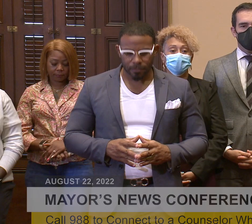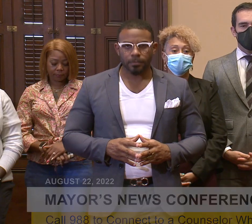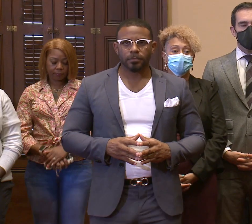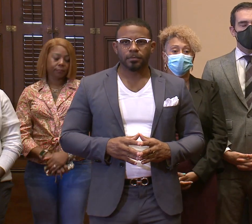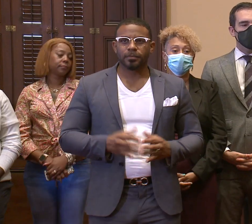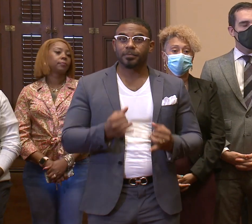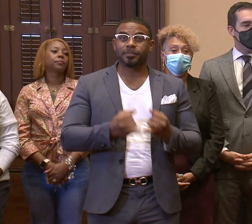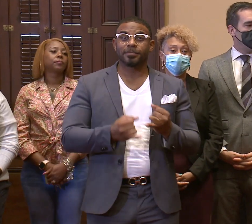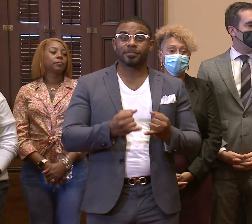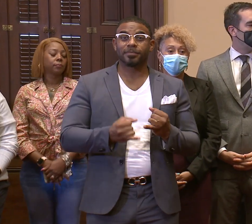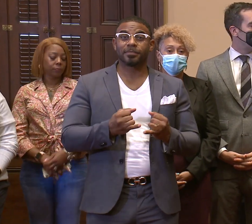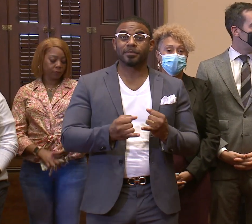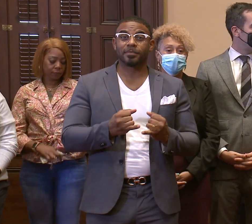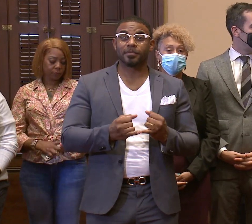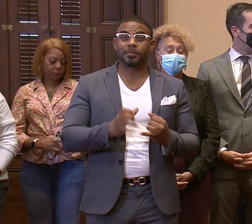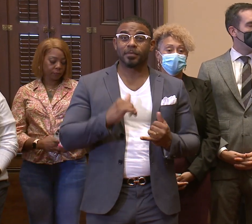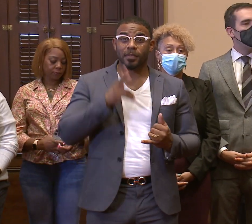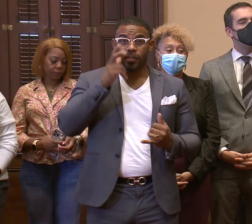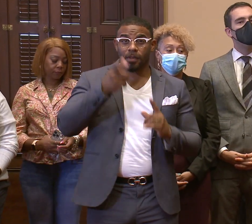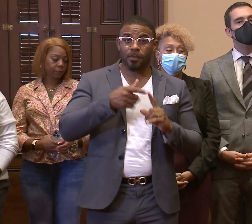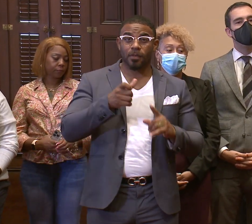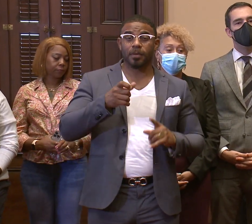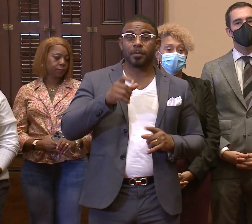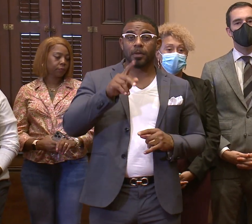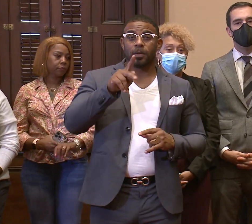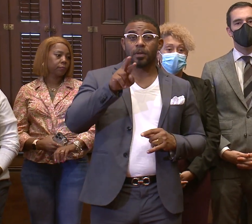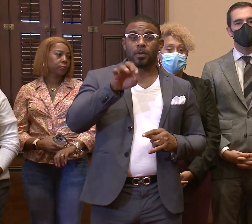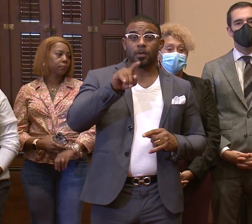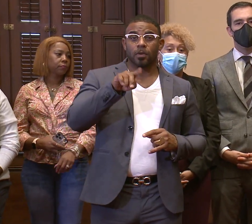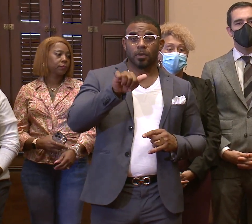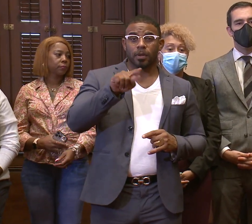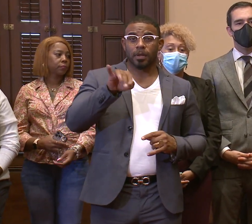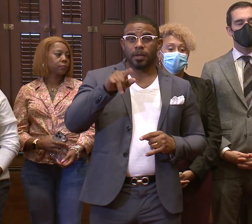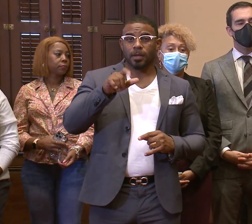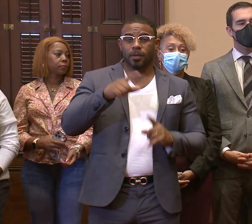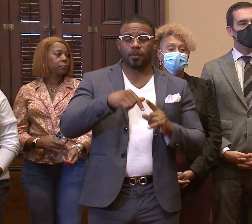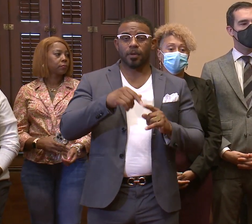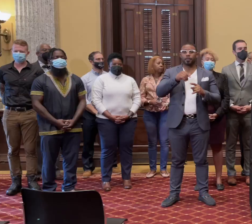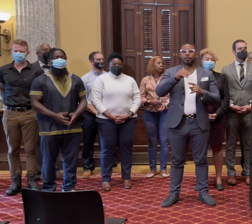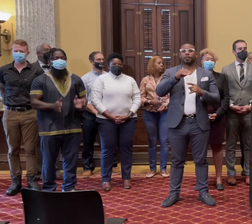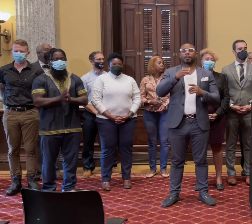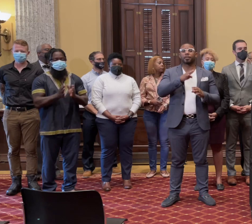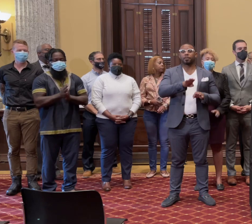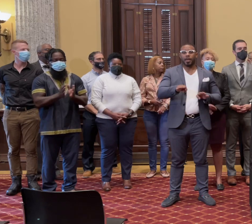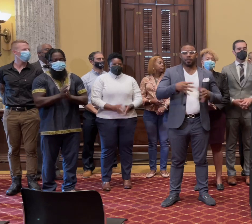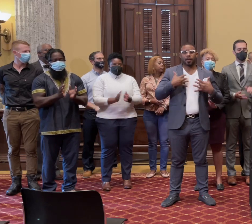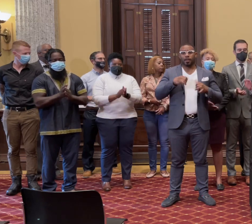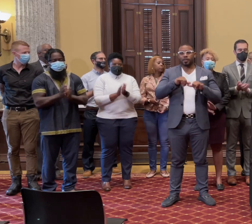And last but not least, we will hear from Krista Taylor from Behavioral Health Systems Baltimore.